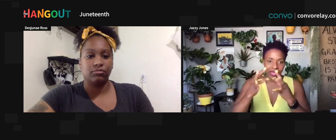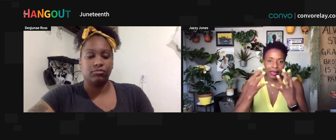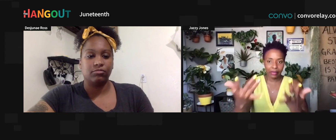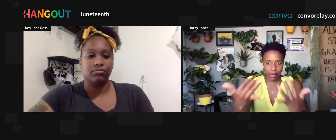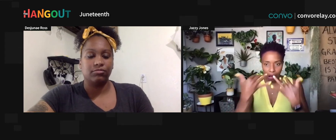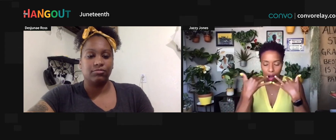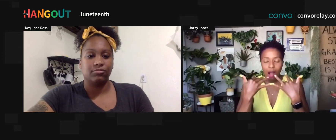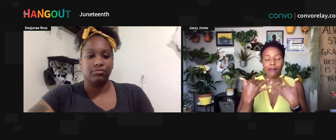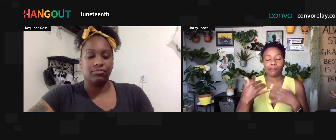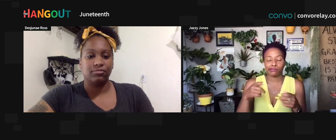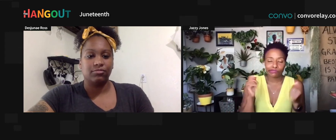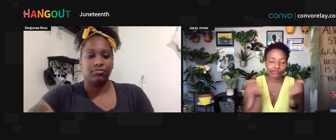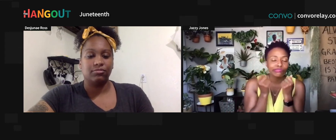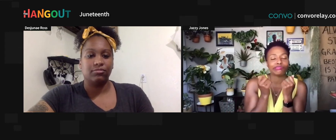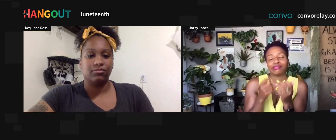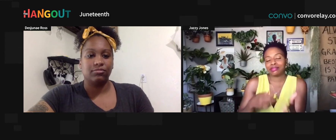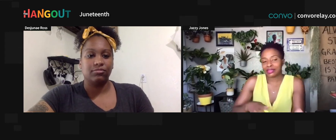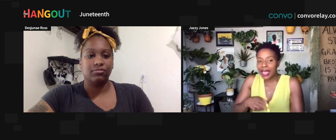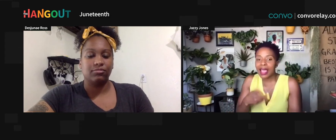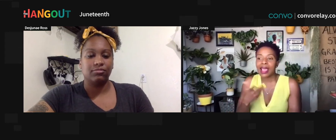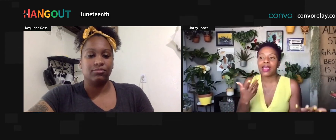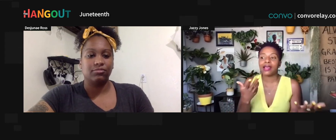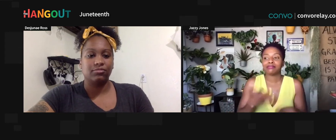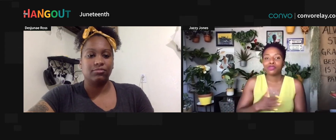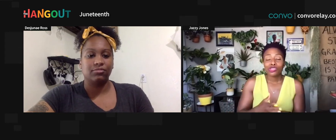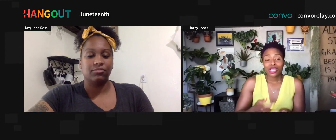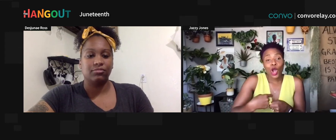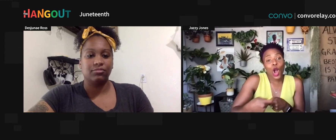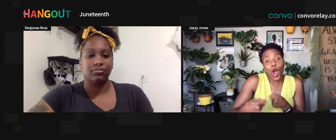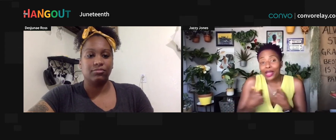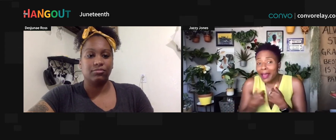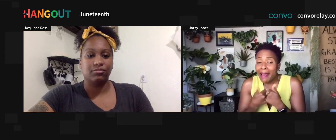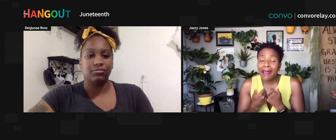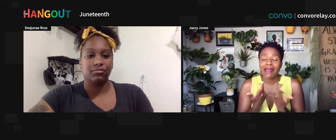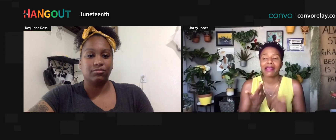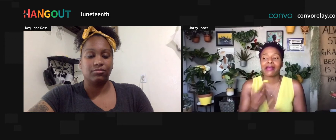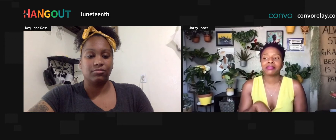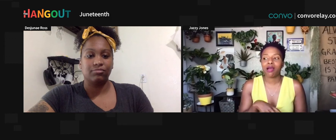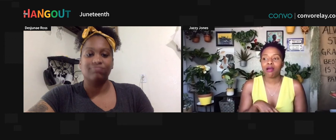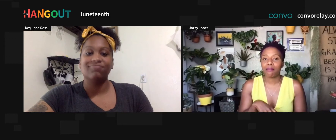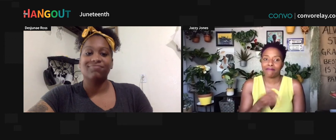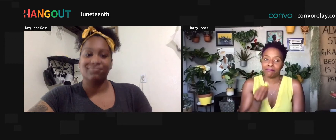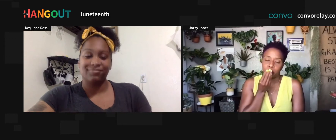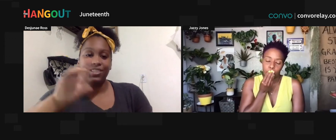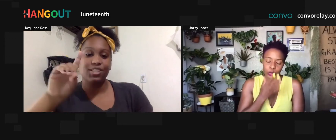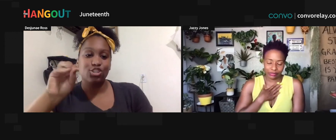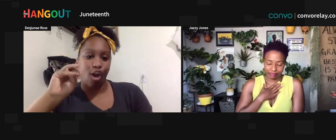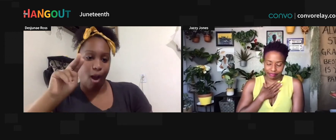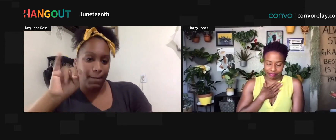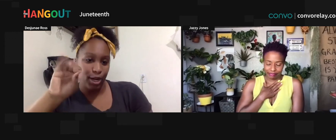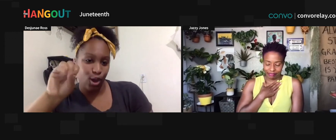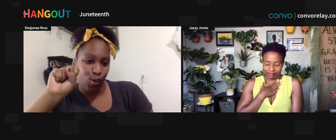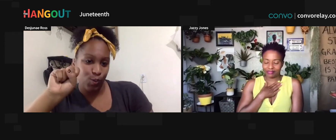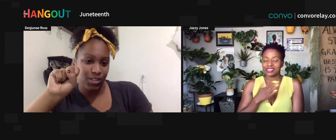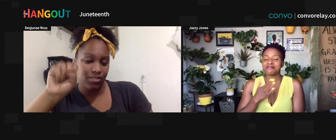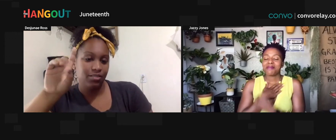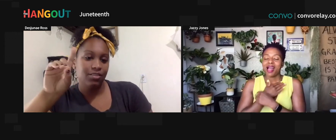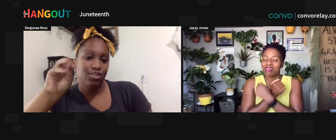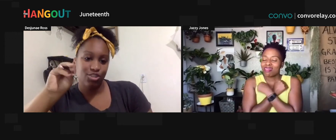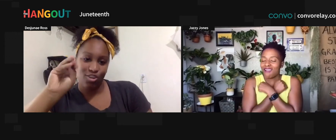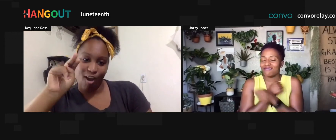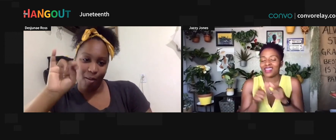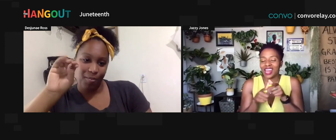people celebrate Juneteenth, having cookouts, gatherings, card